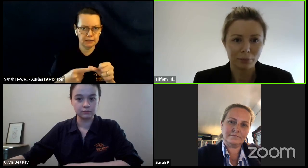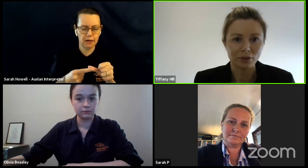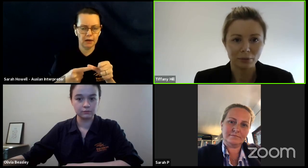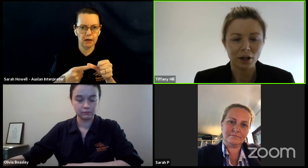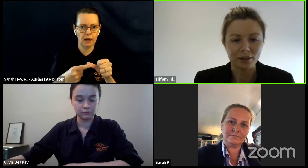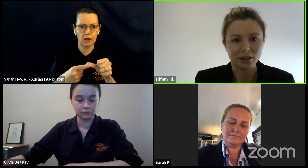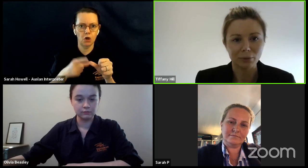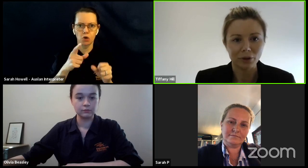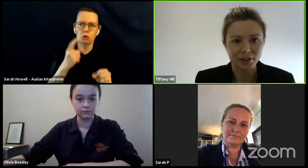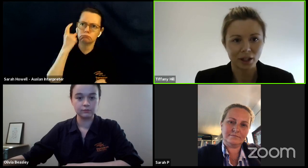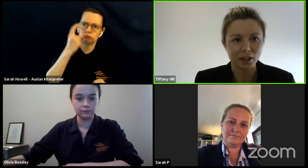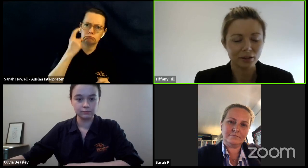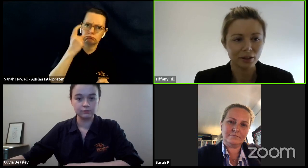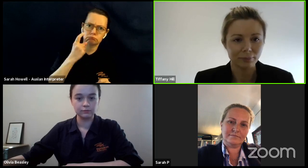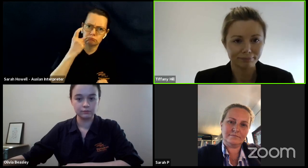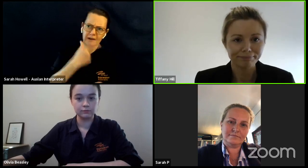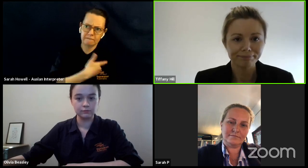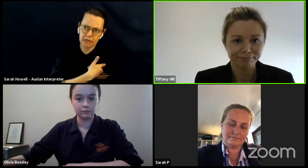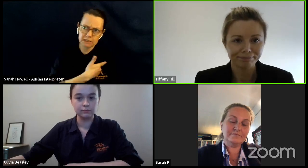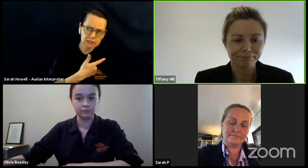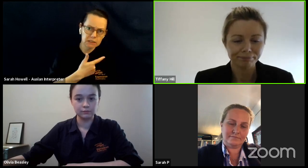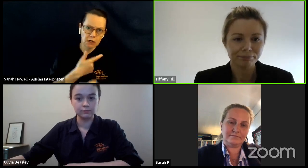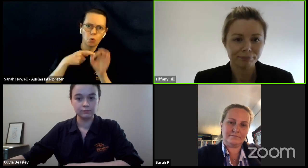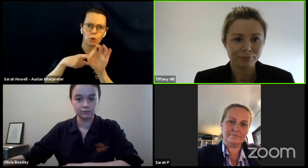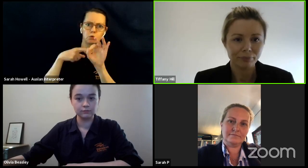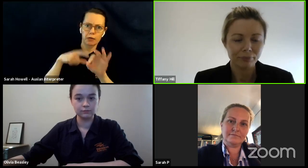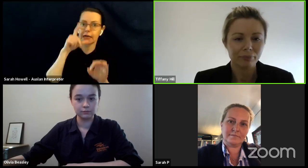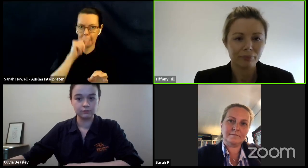people can absolutely be asking them on the day. Yep.